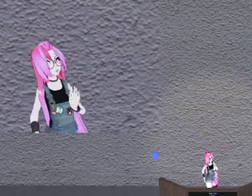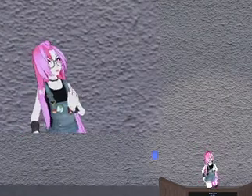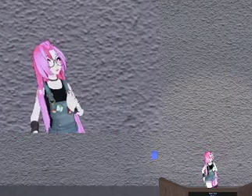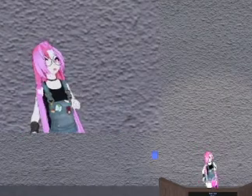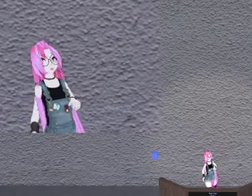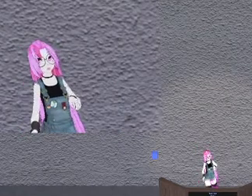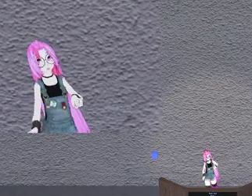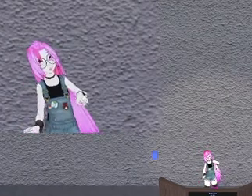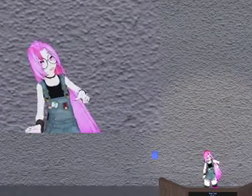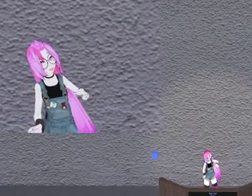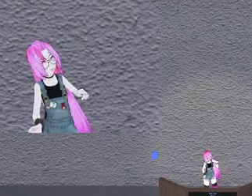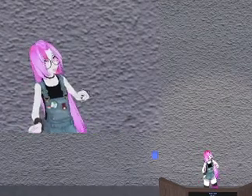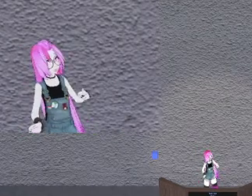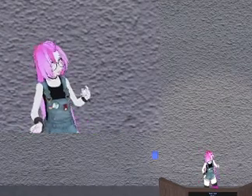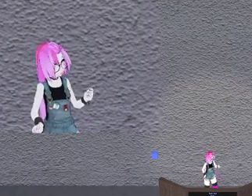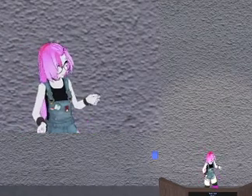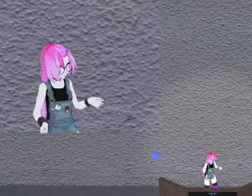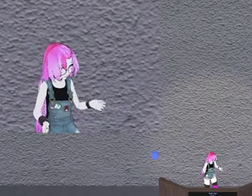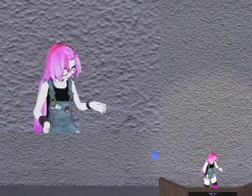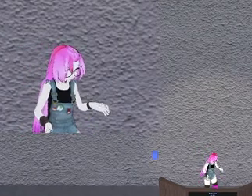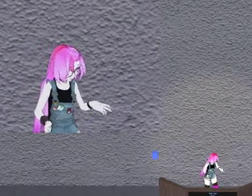Oh.